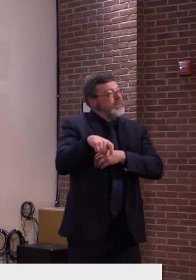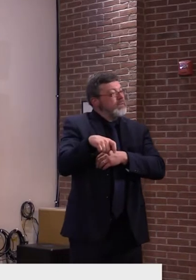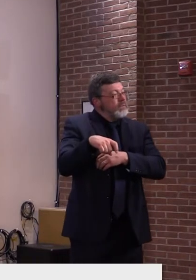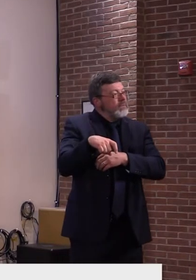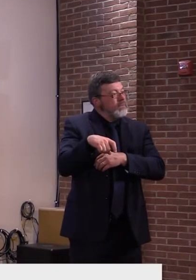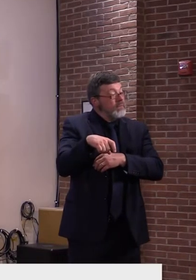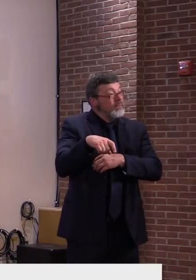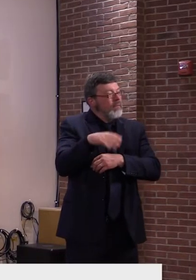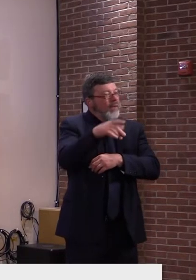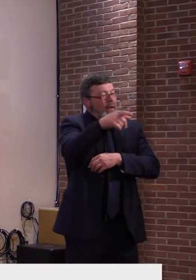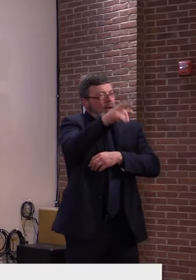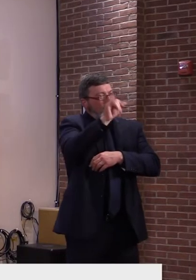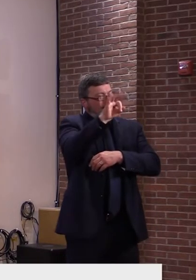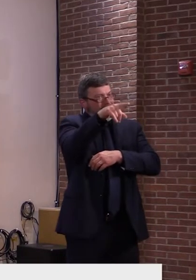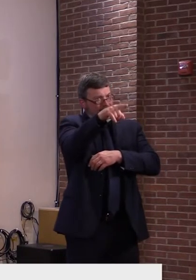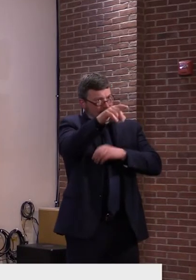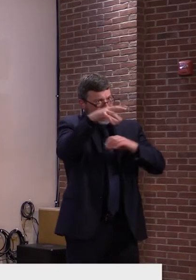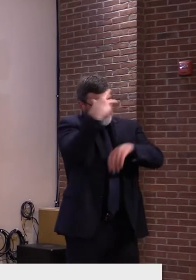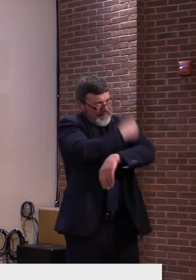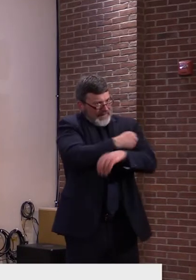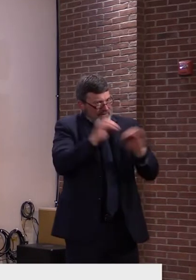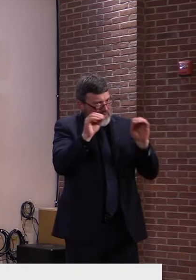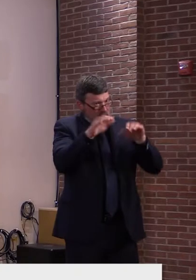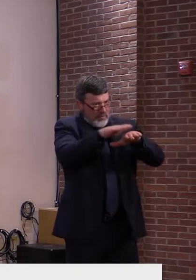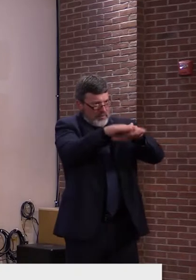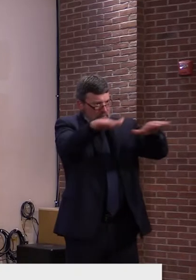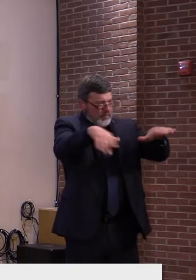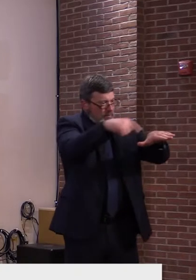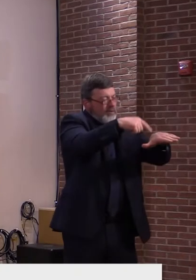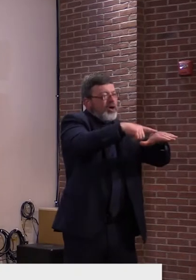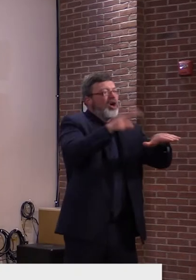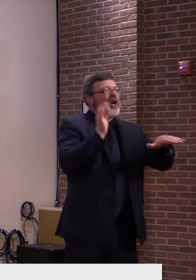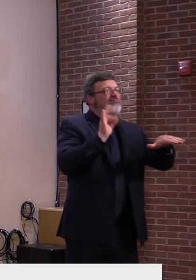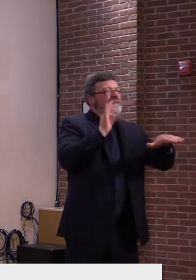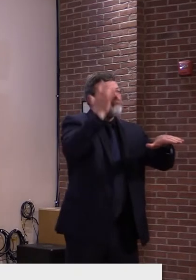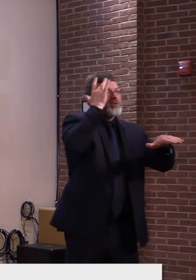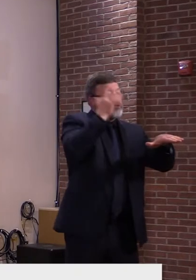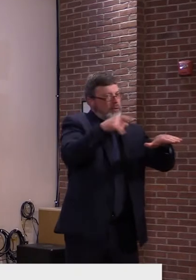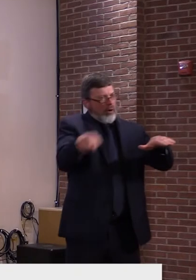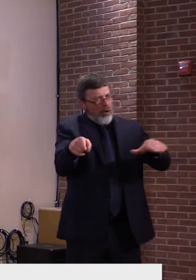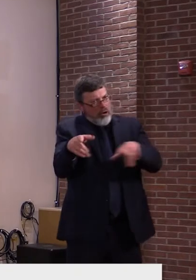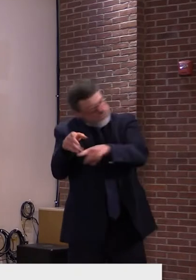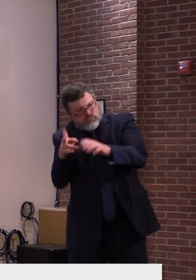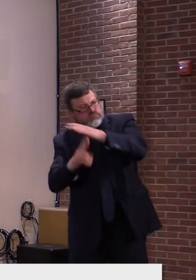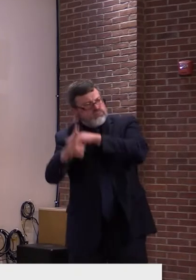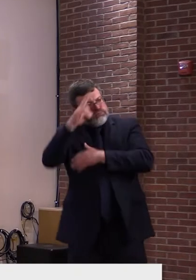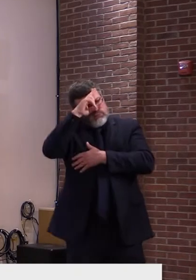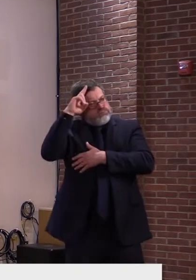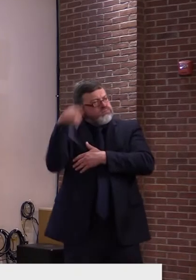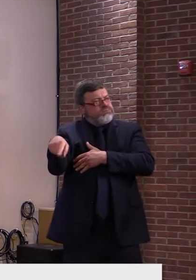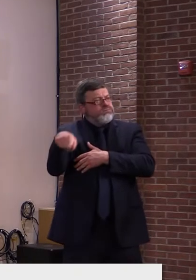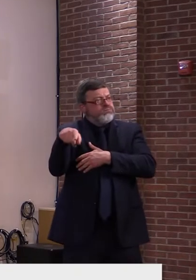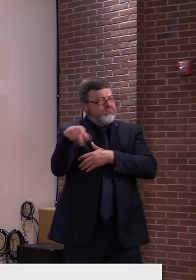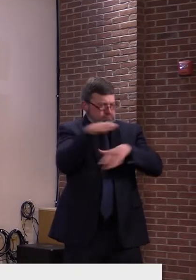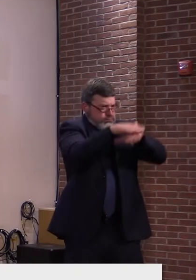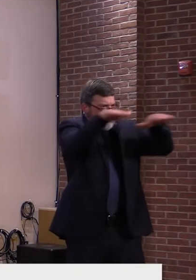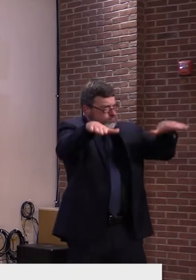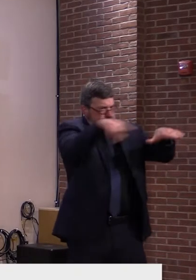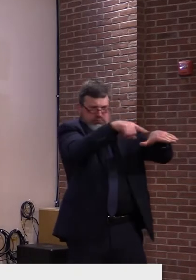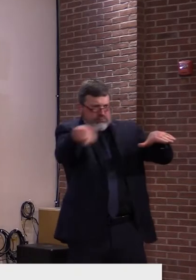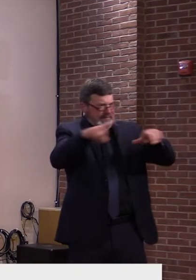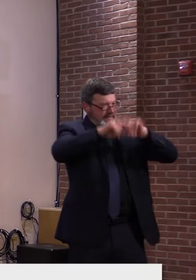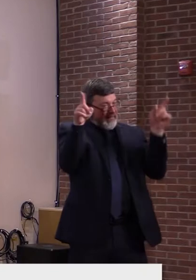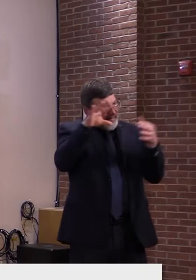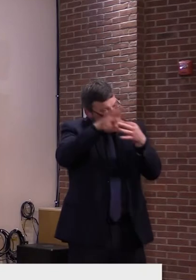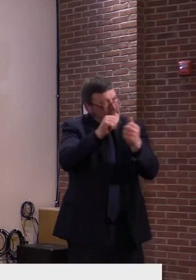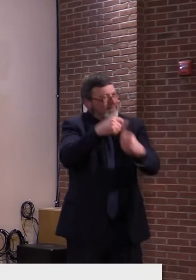mean the difference between being sick or being hospitalized. Test at home for any symptoms and be prepared